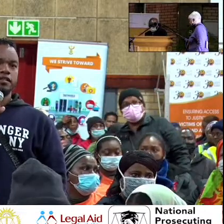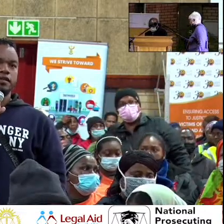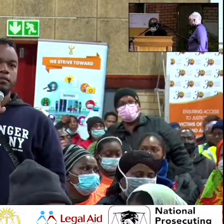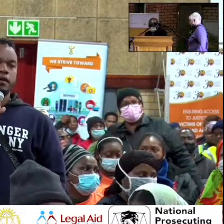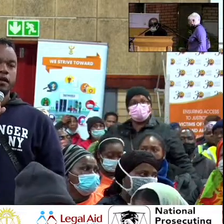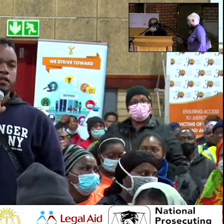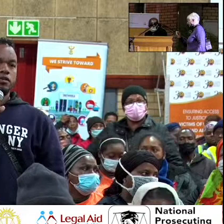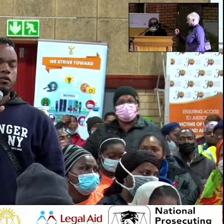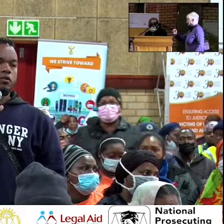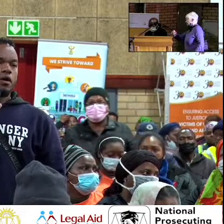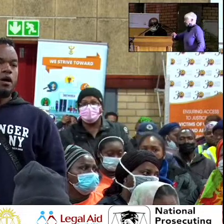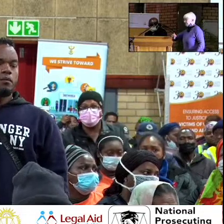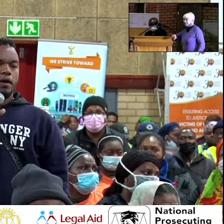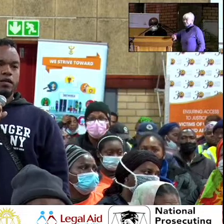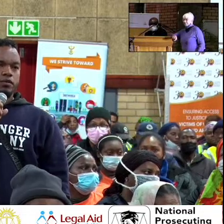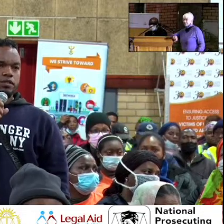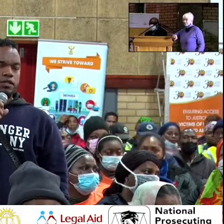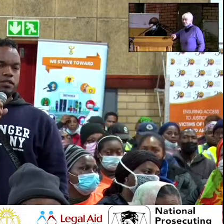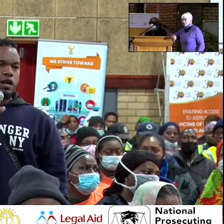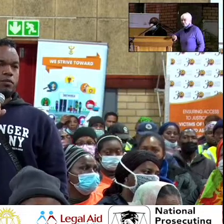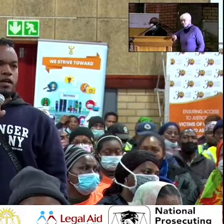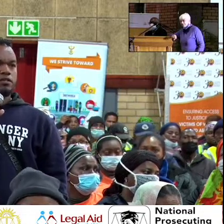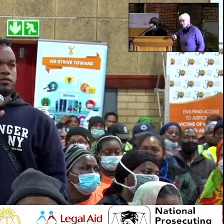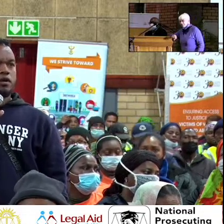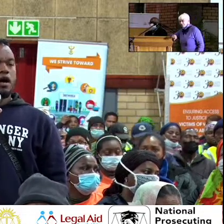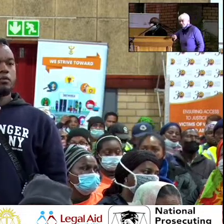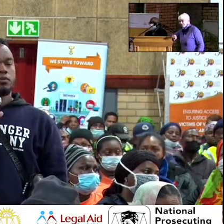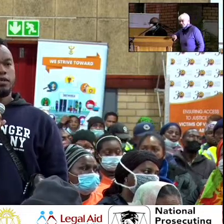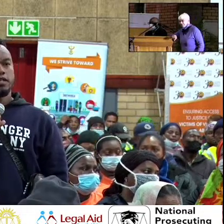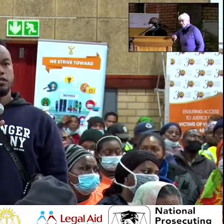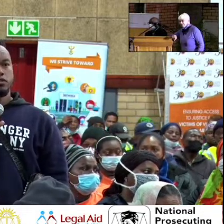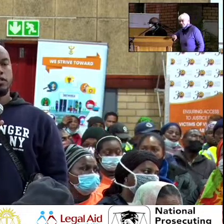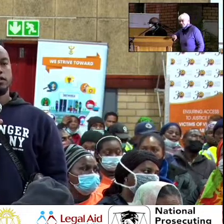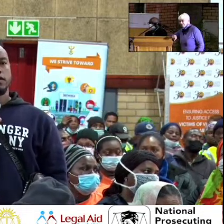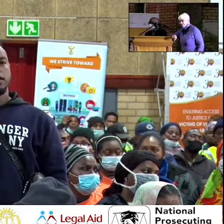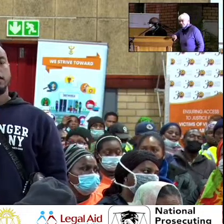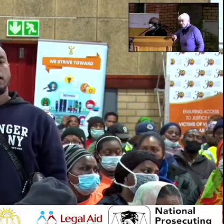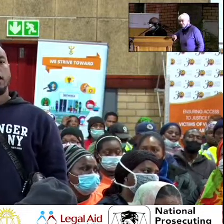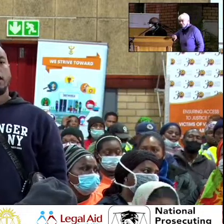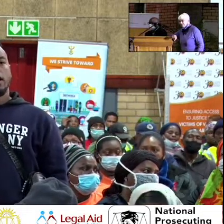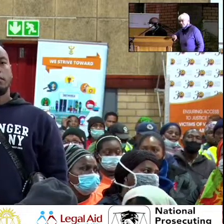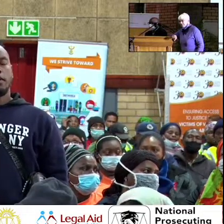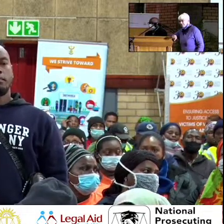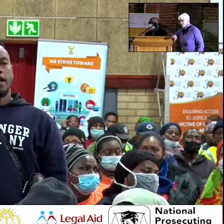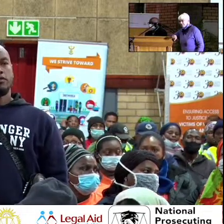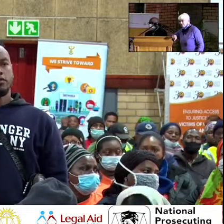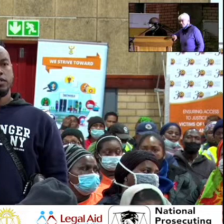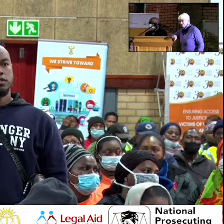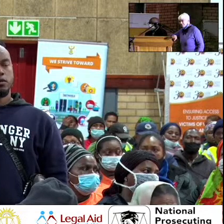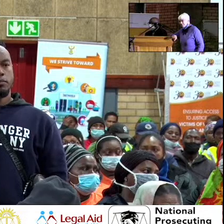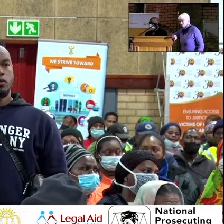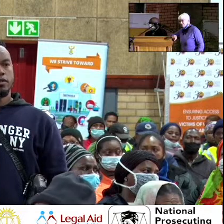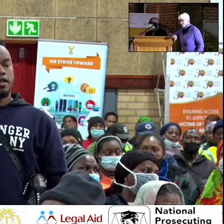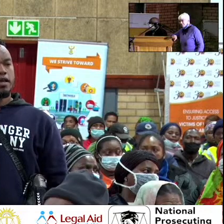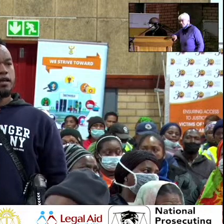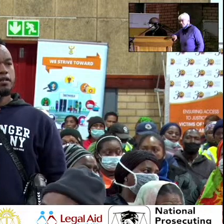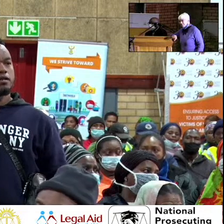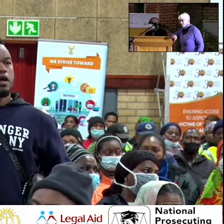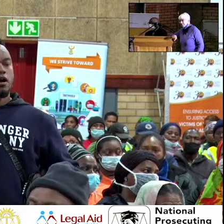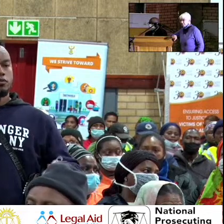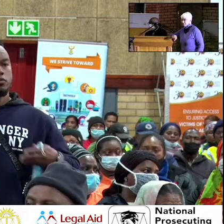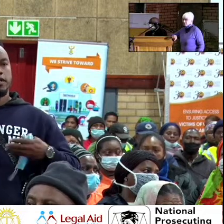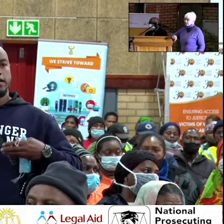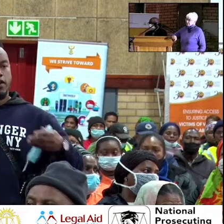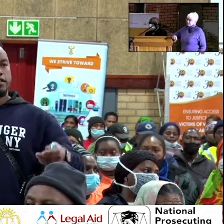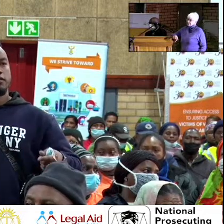of red tape. So my question is, I would like to know, how would we as students then apply for this support, and